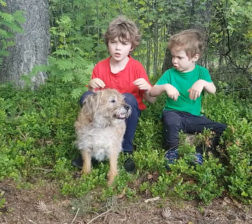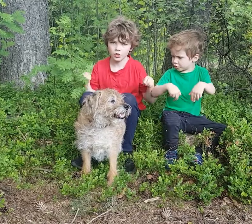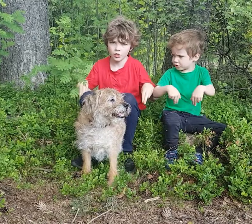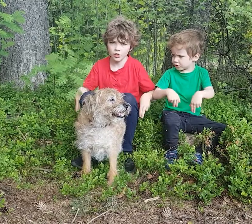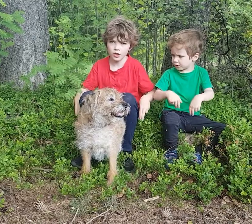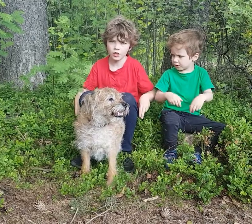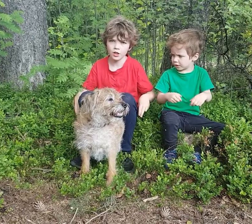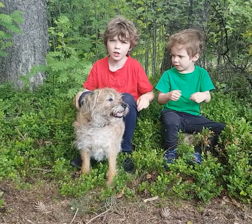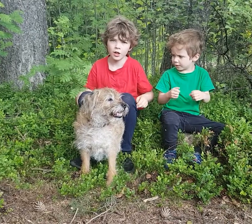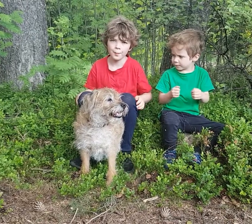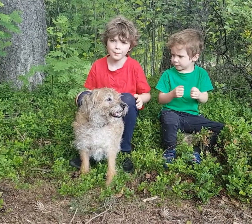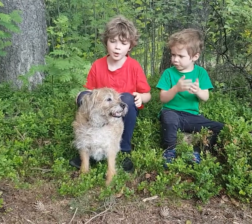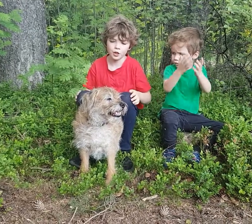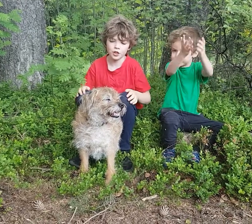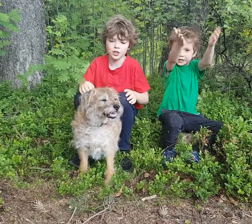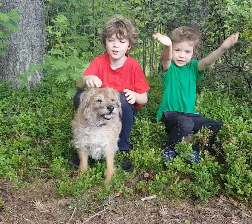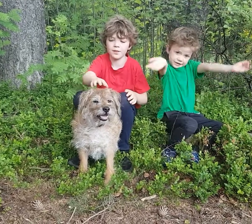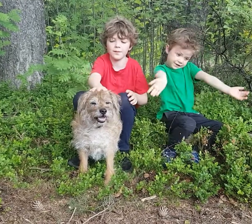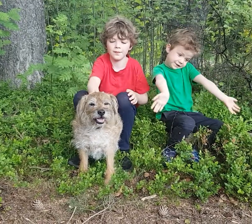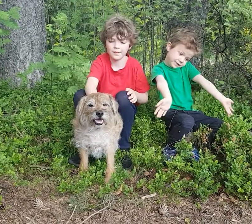dog Moshi.